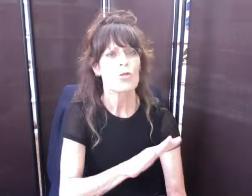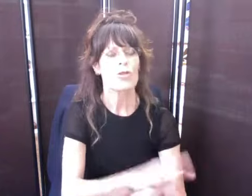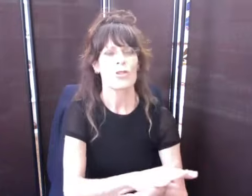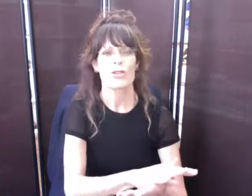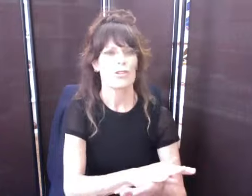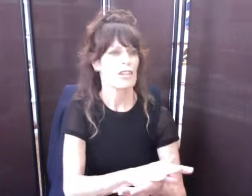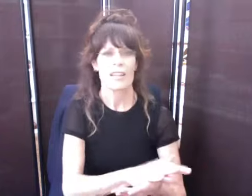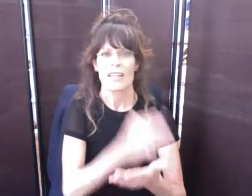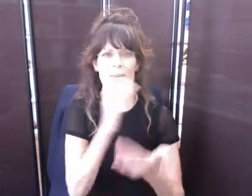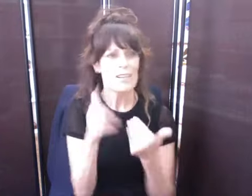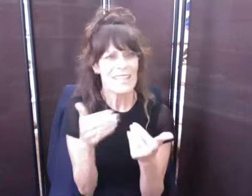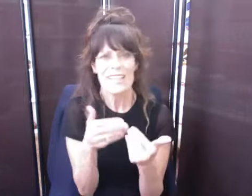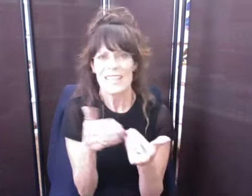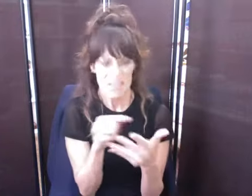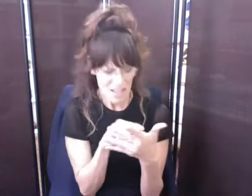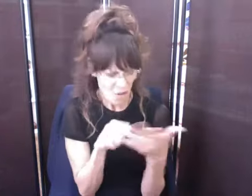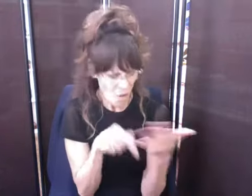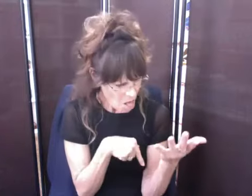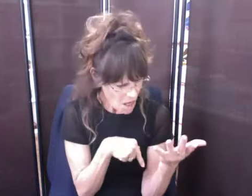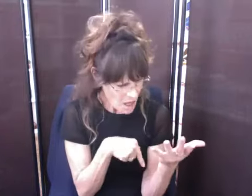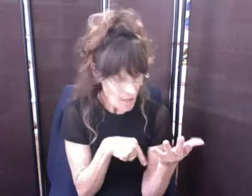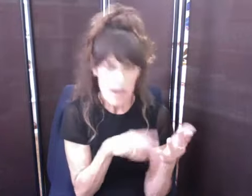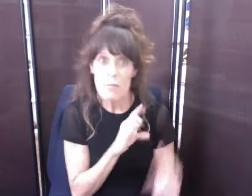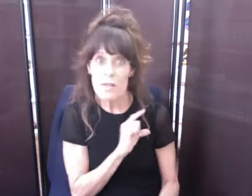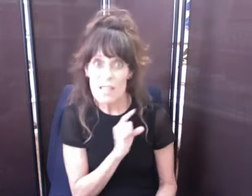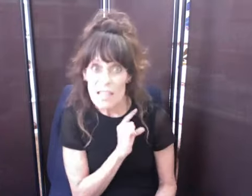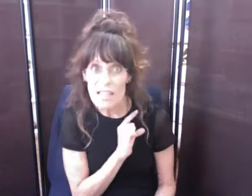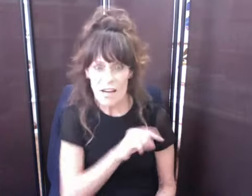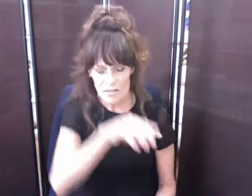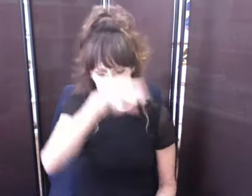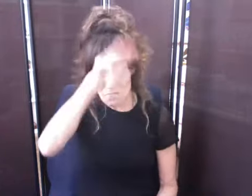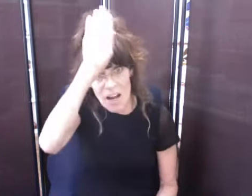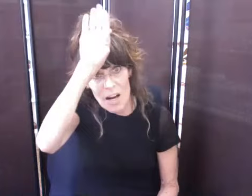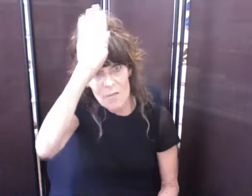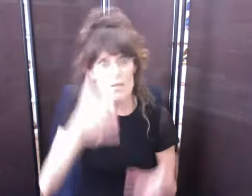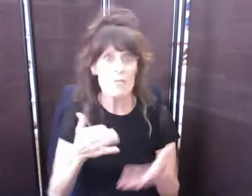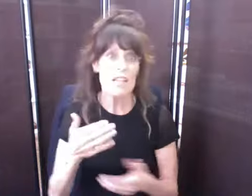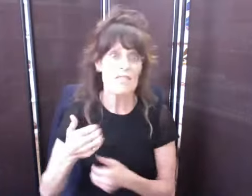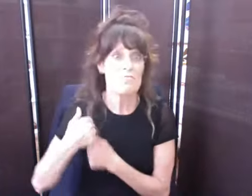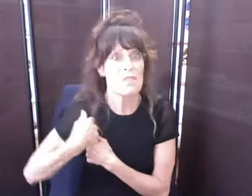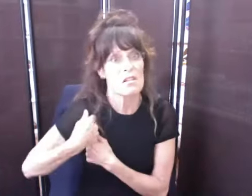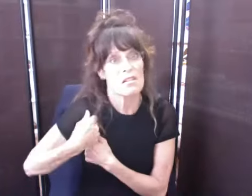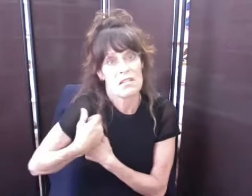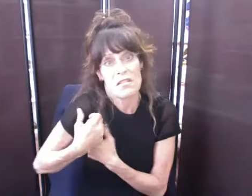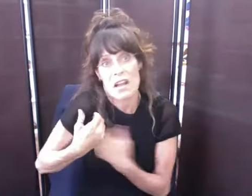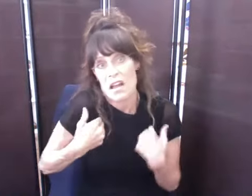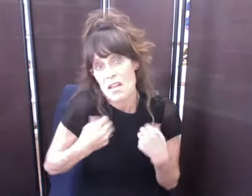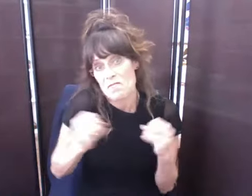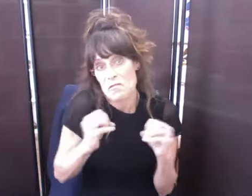And we went through this whole list. You know, police officers and firemen and maybe military people have no fear, and civil rights leaders like Martin